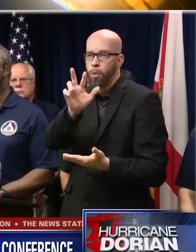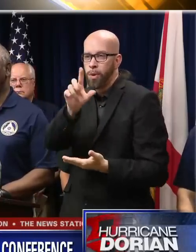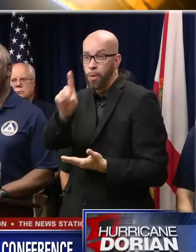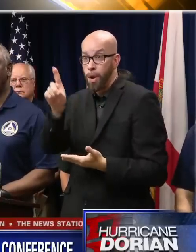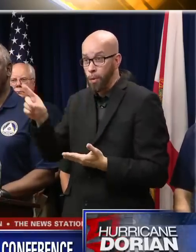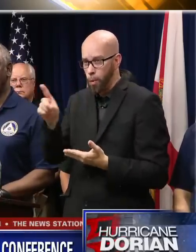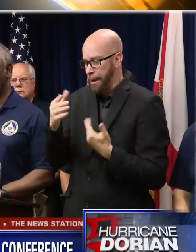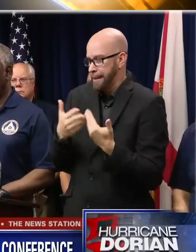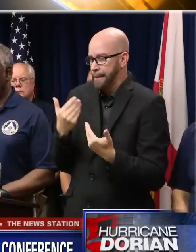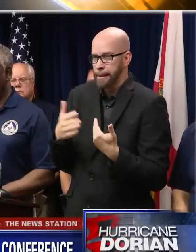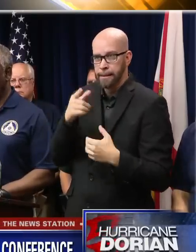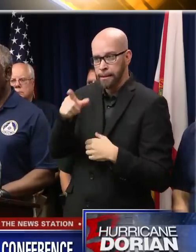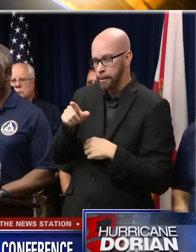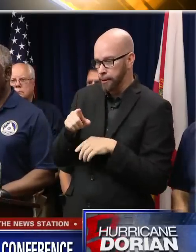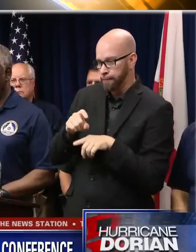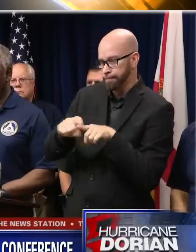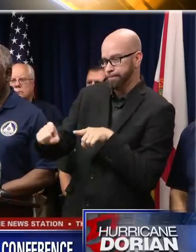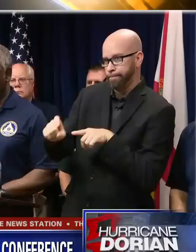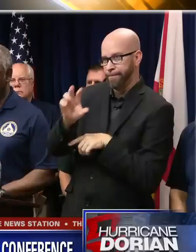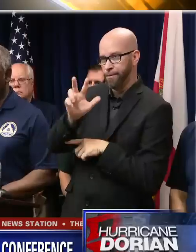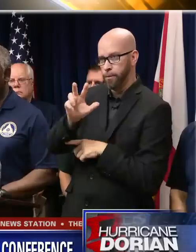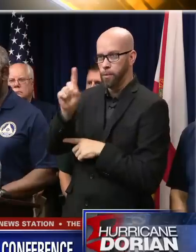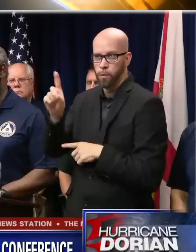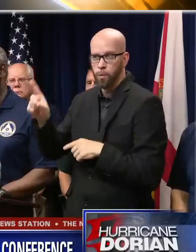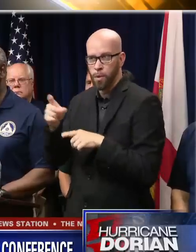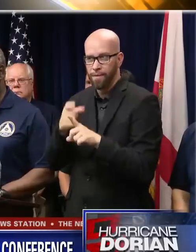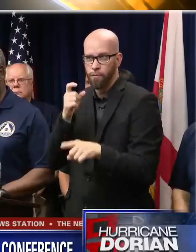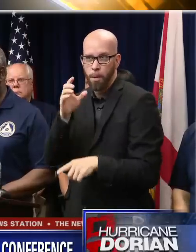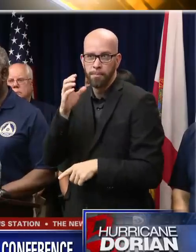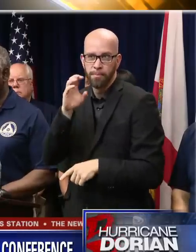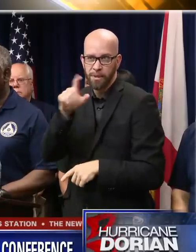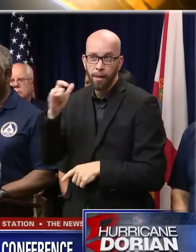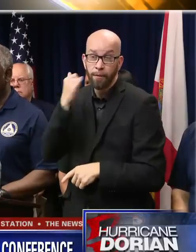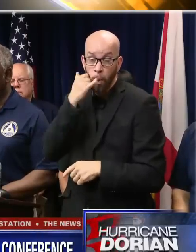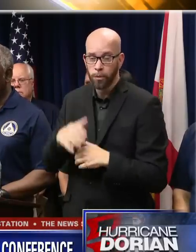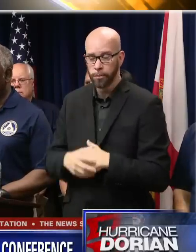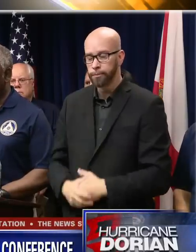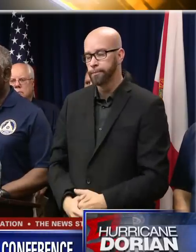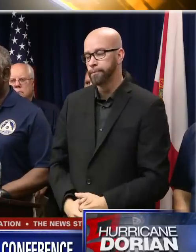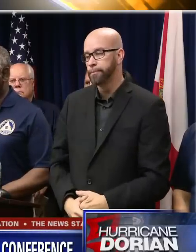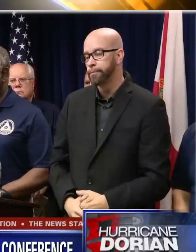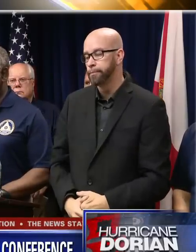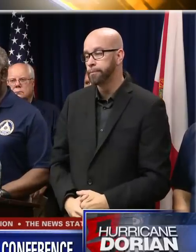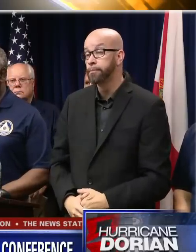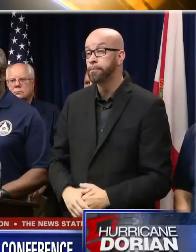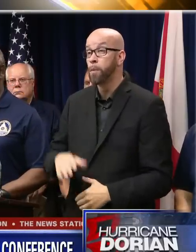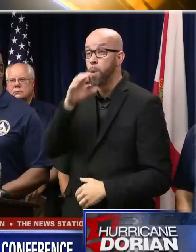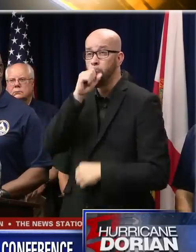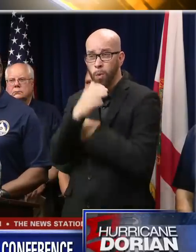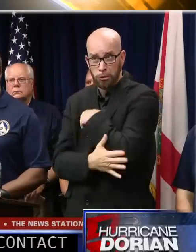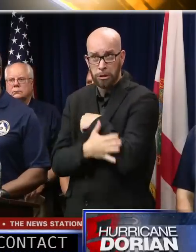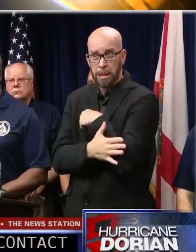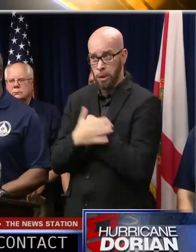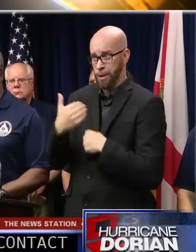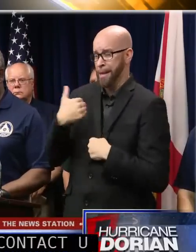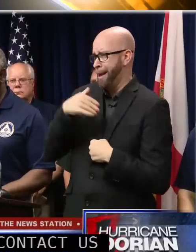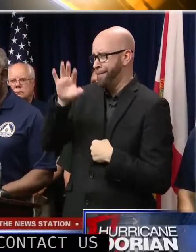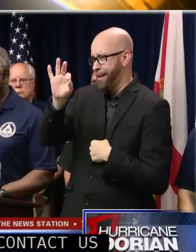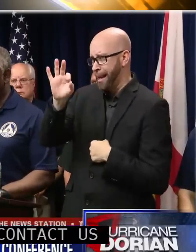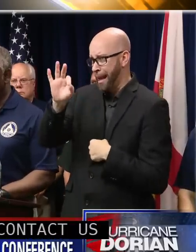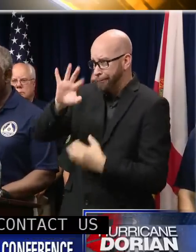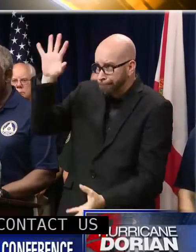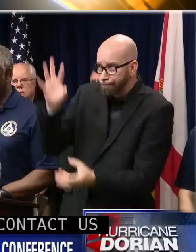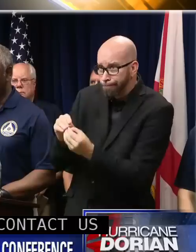dialing 311 on your cellular phones or landline phones. Orange County has 9 general